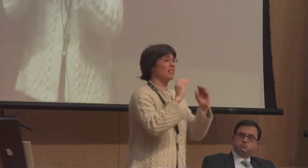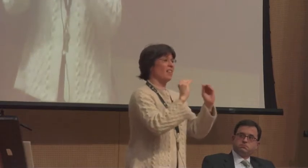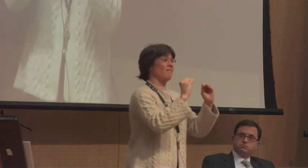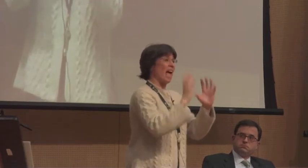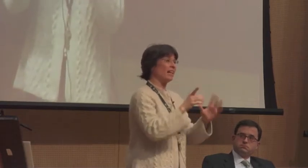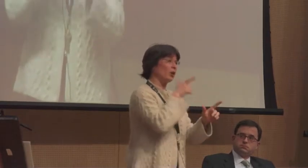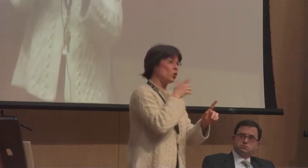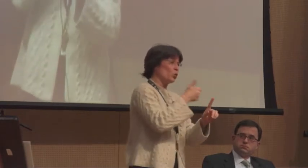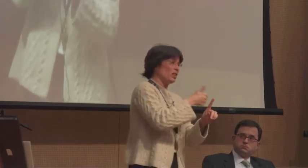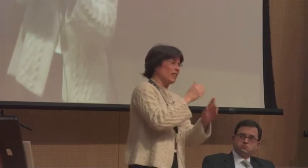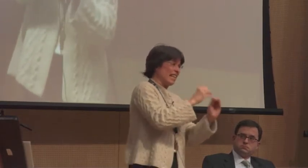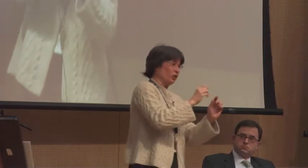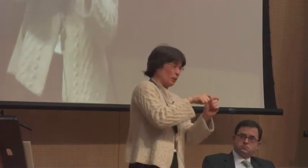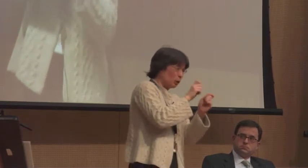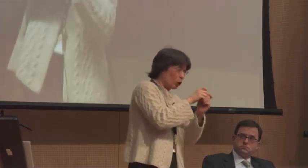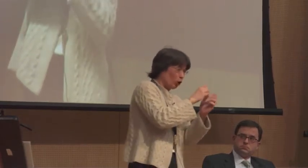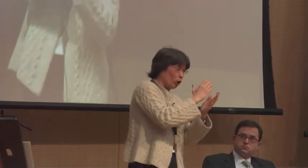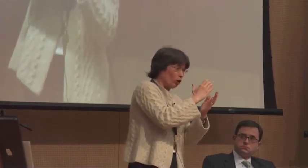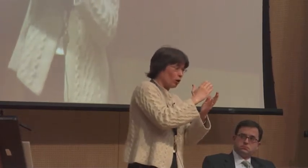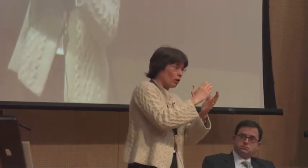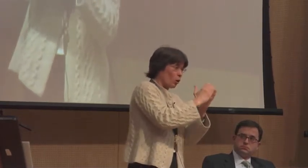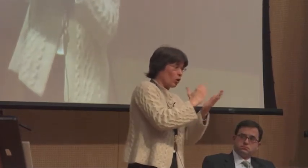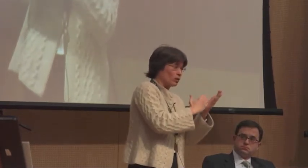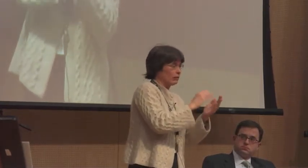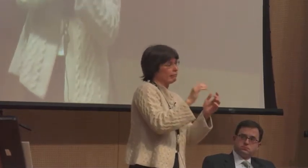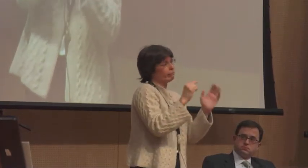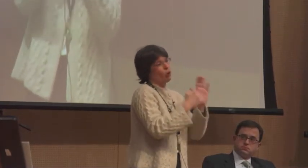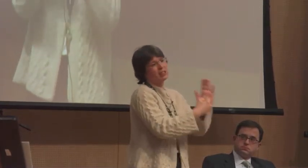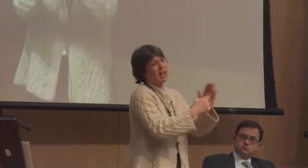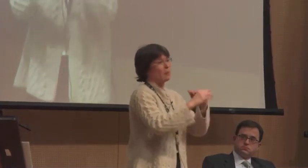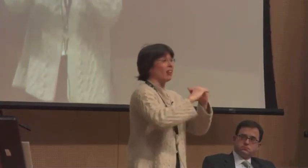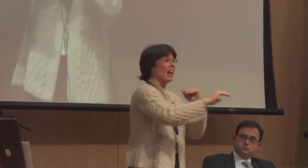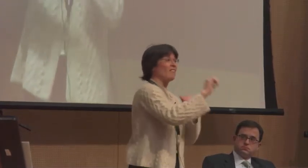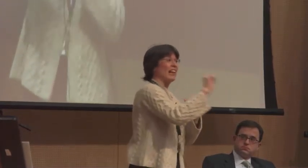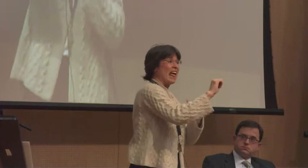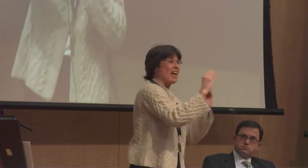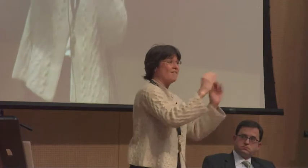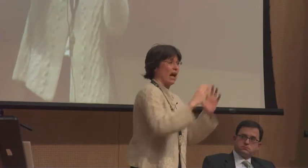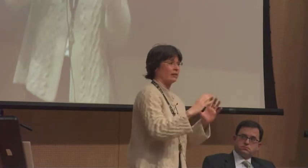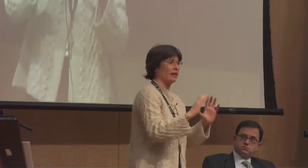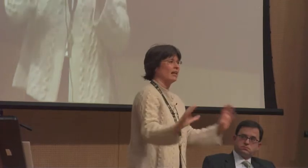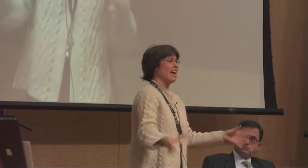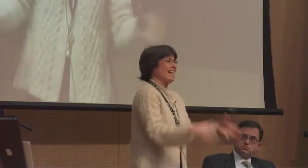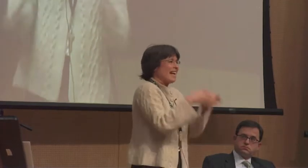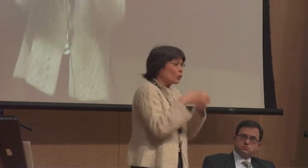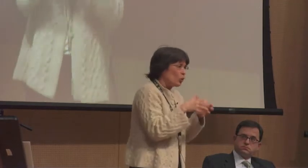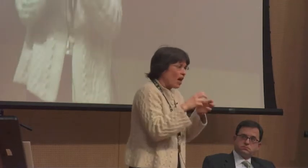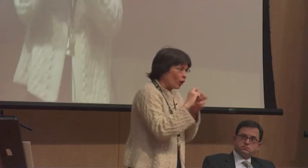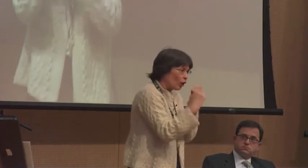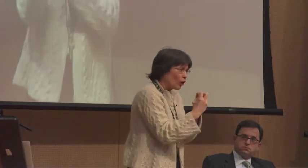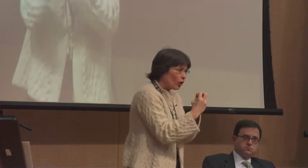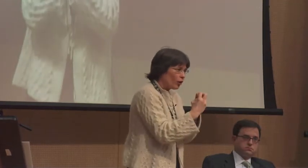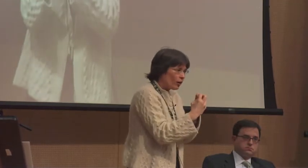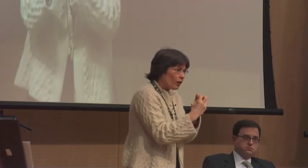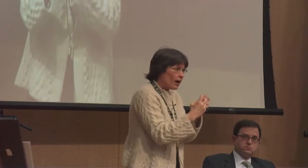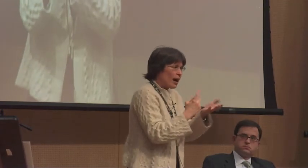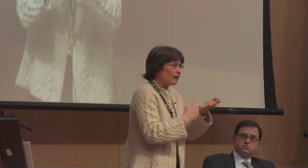the faculty who teach a particular courses, for example, the level A faculty, get together and